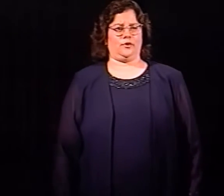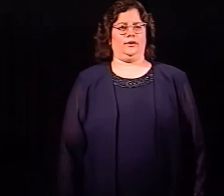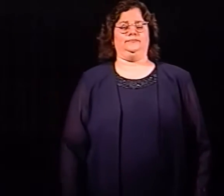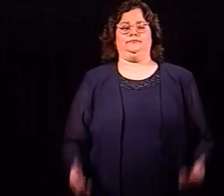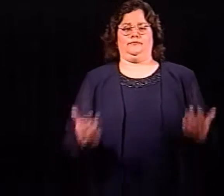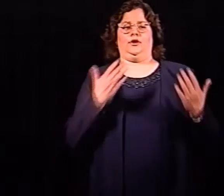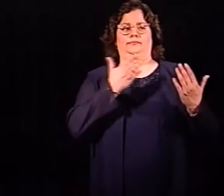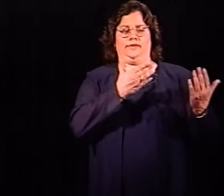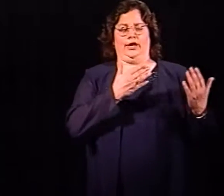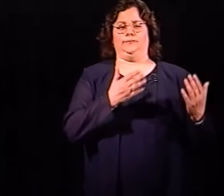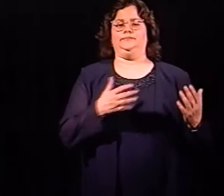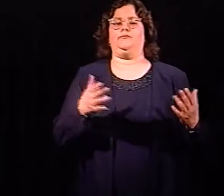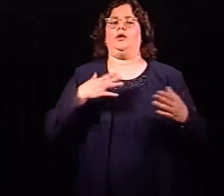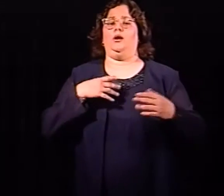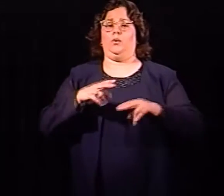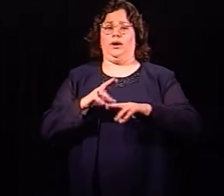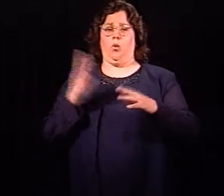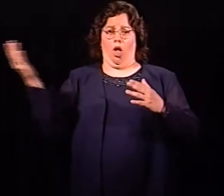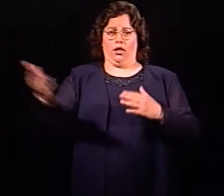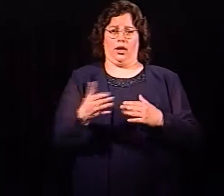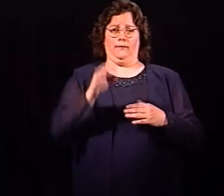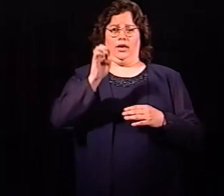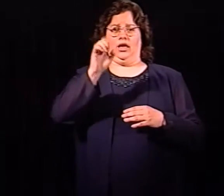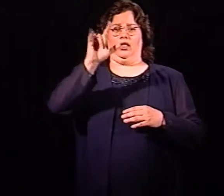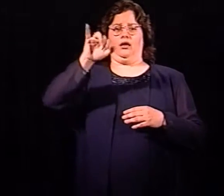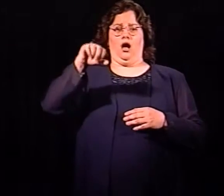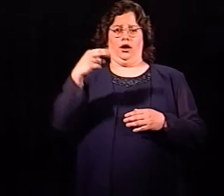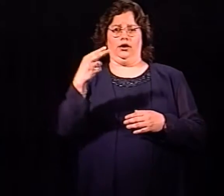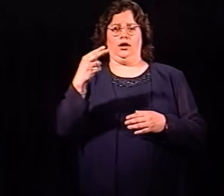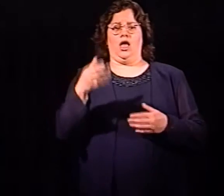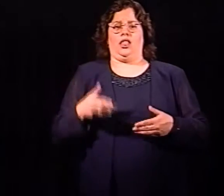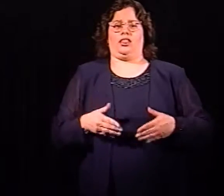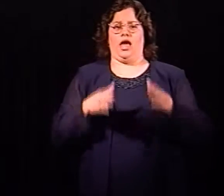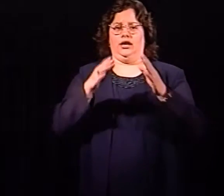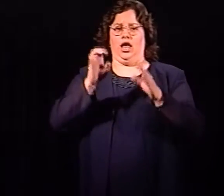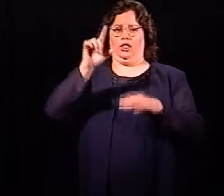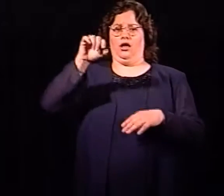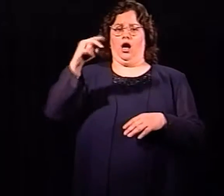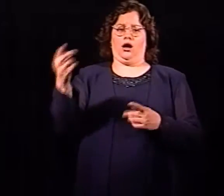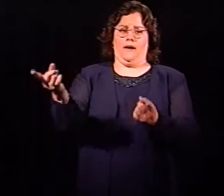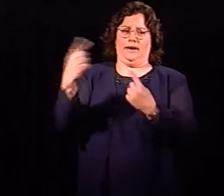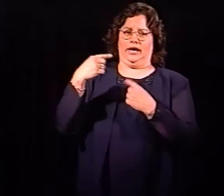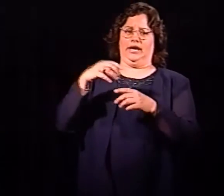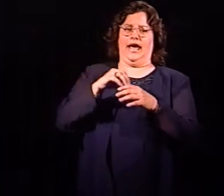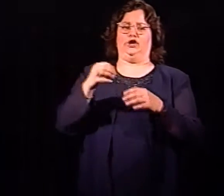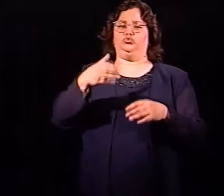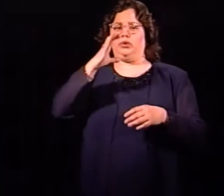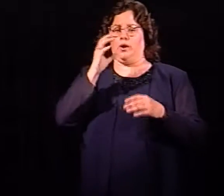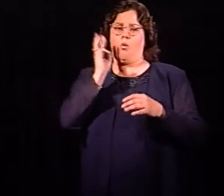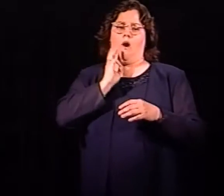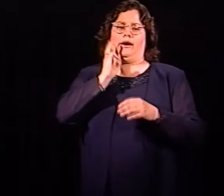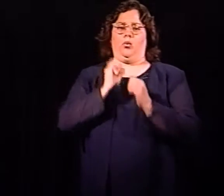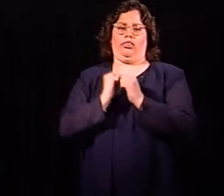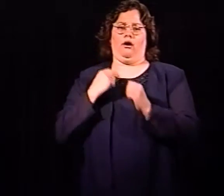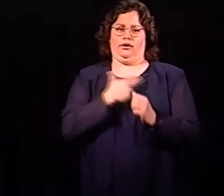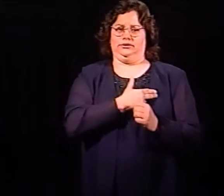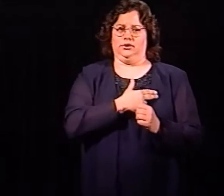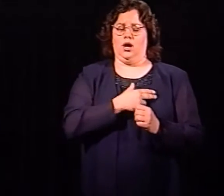Thank you. We welcome Elijah. Let Elijah come in and drink wine with us.